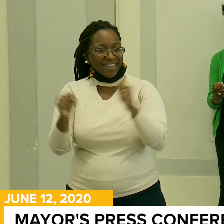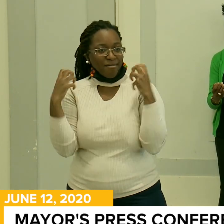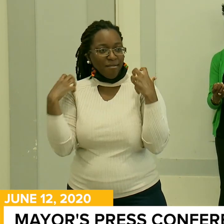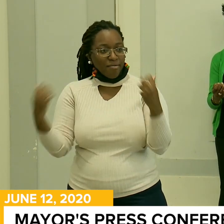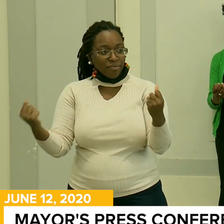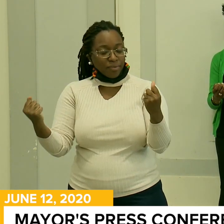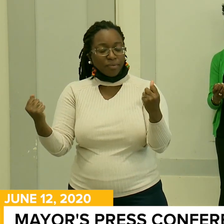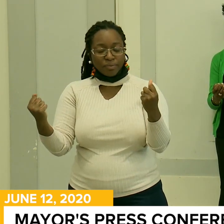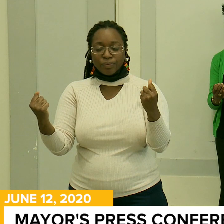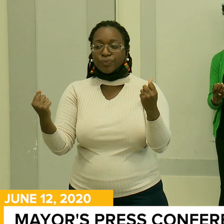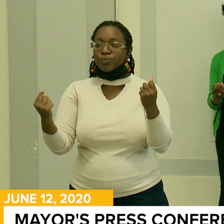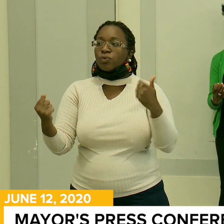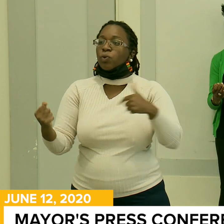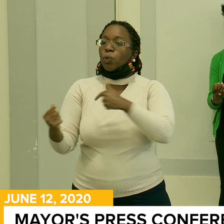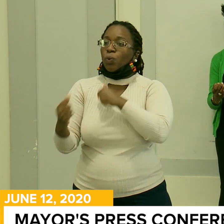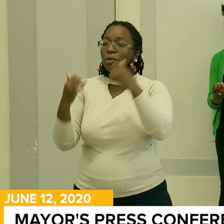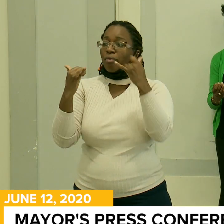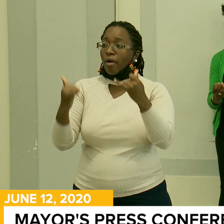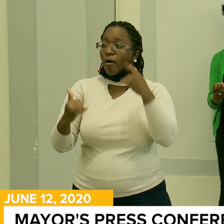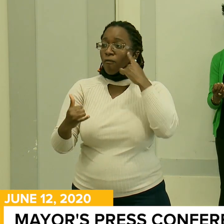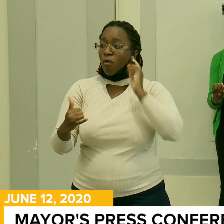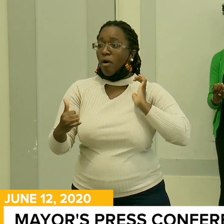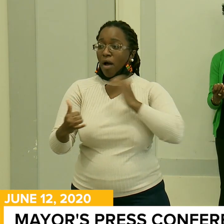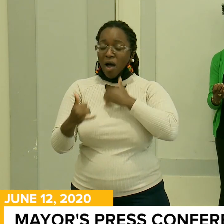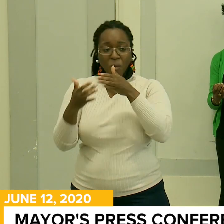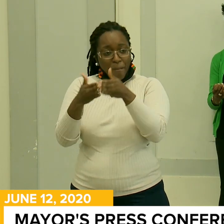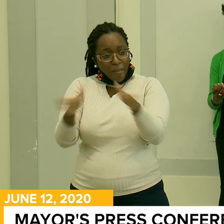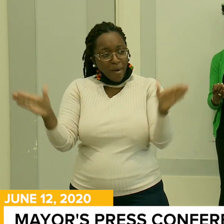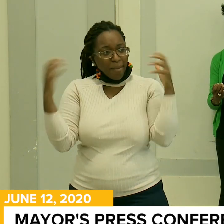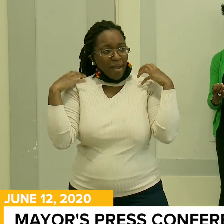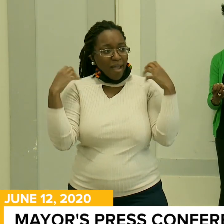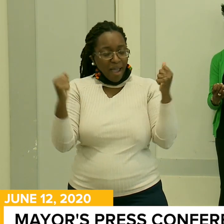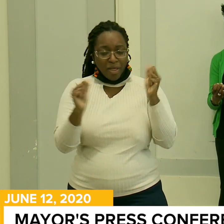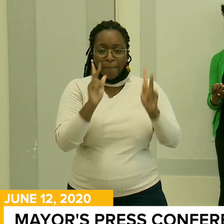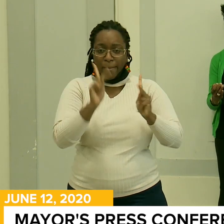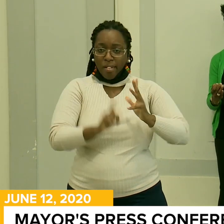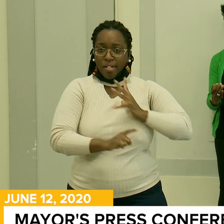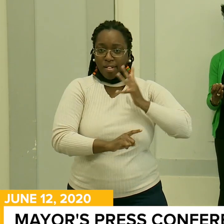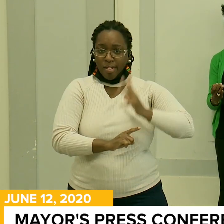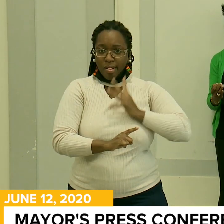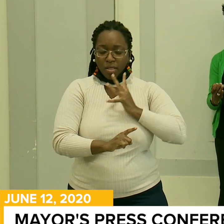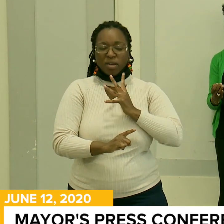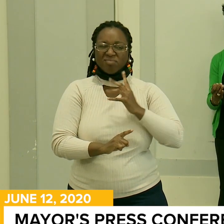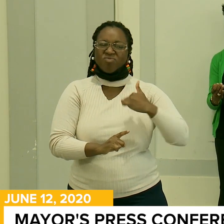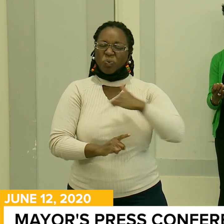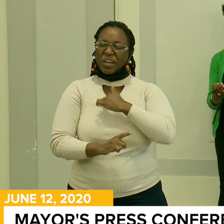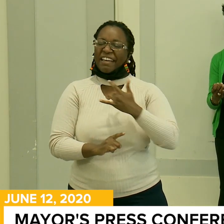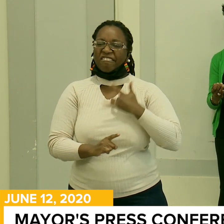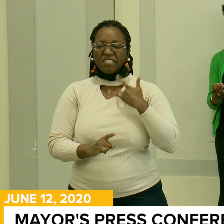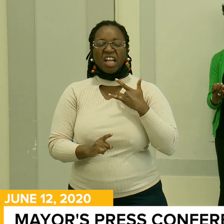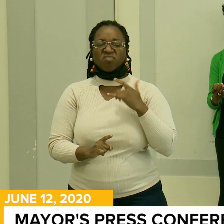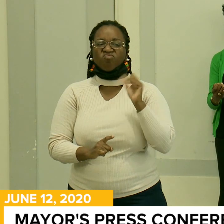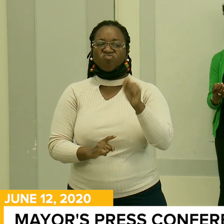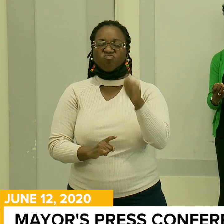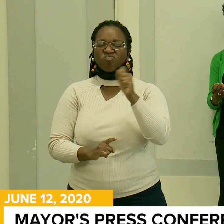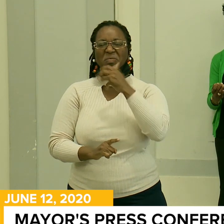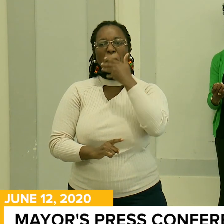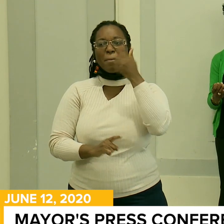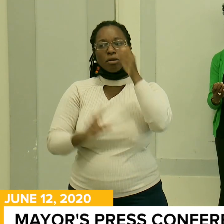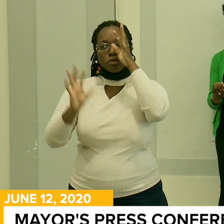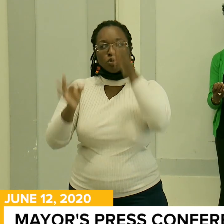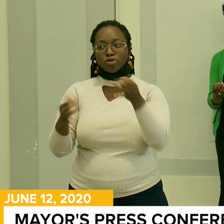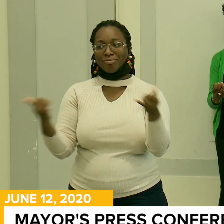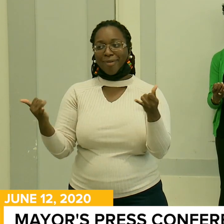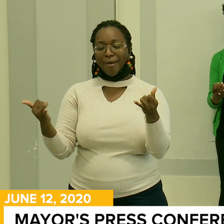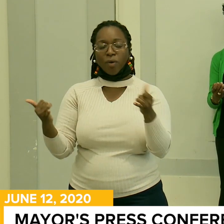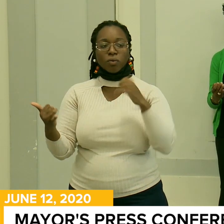extensive conversation with our public health professionals, I'm confident that this step is the right one based on the data and trend we are seeing in